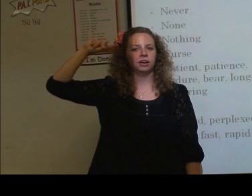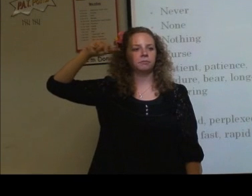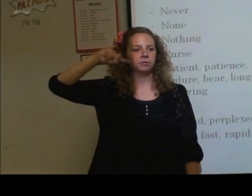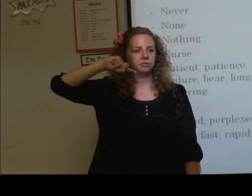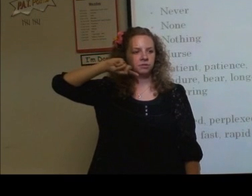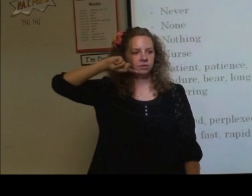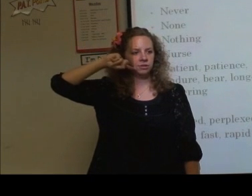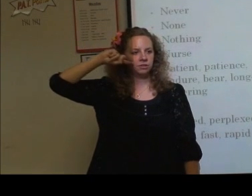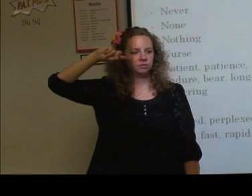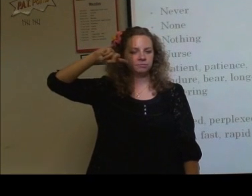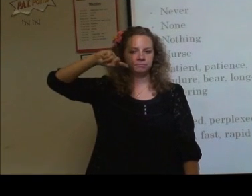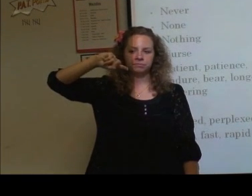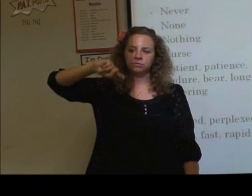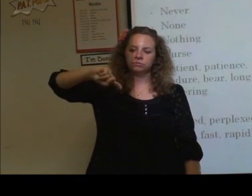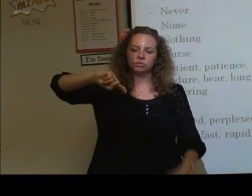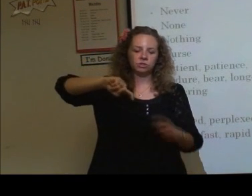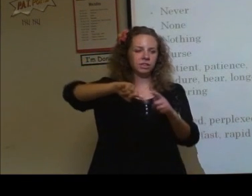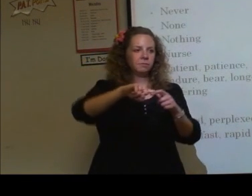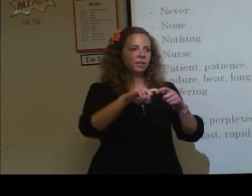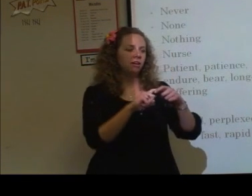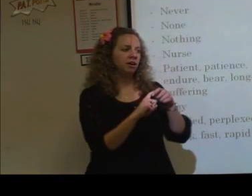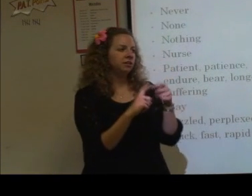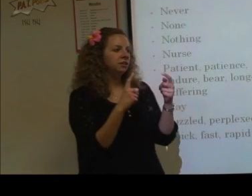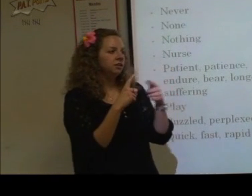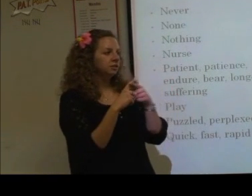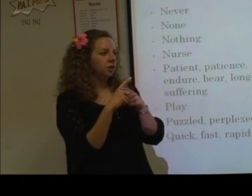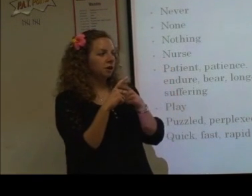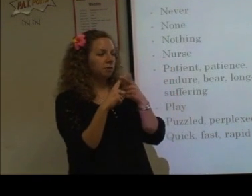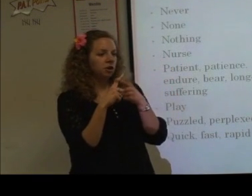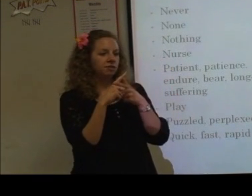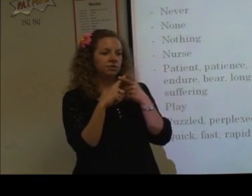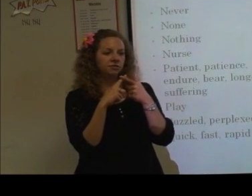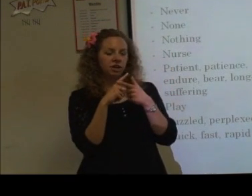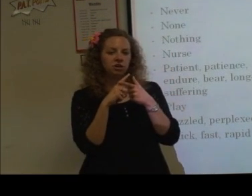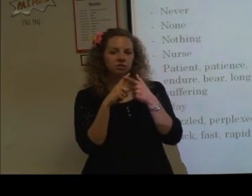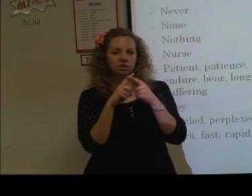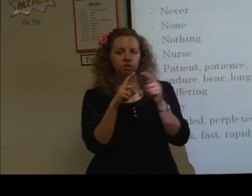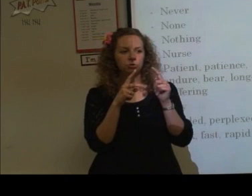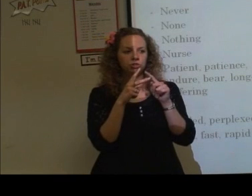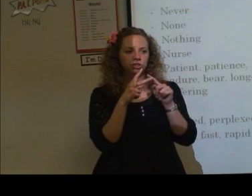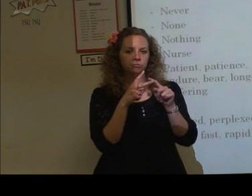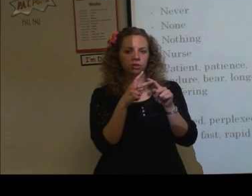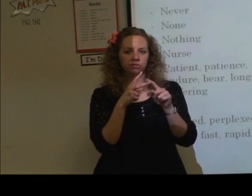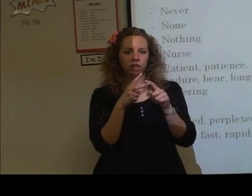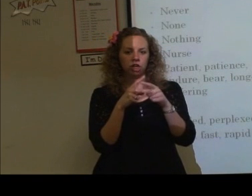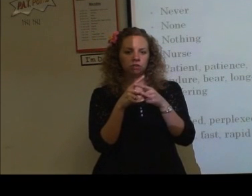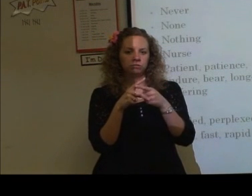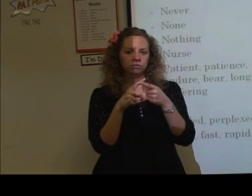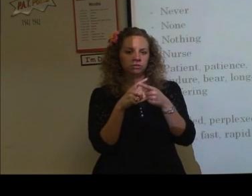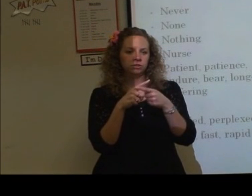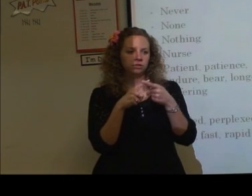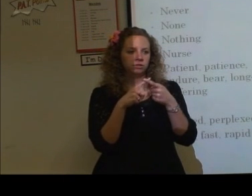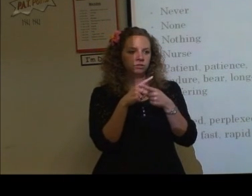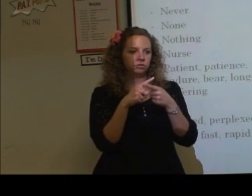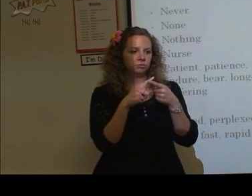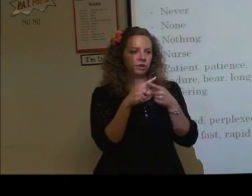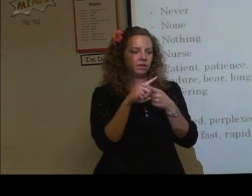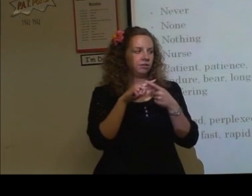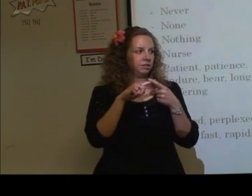up. So it's going to be on the part of your finger that's closest to your middle finger. So right on this